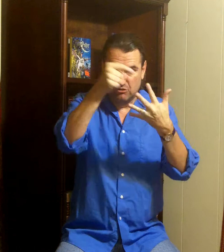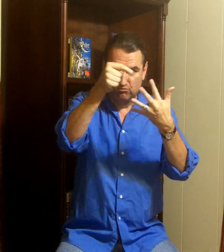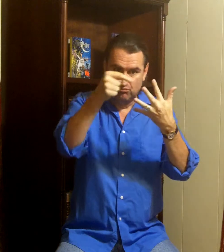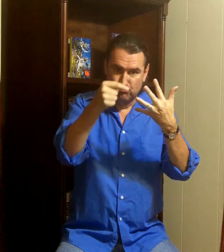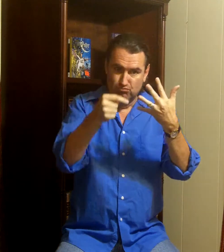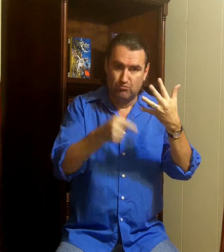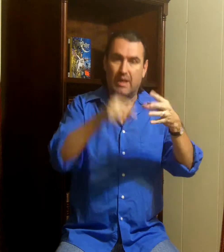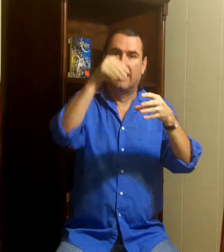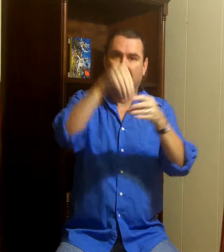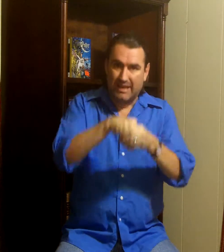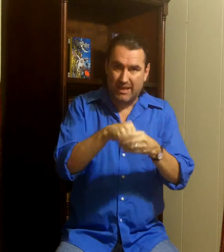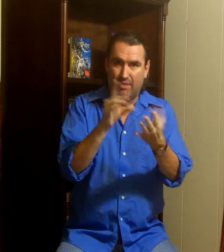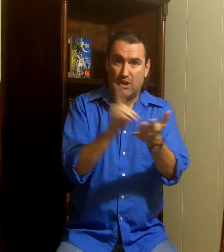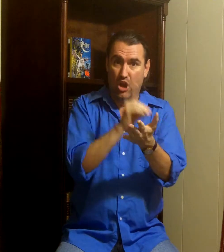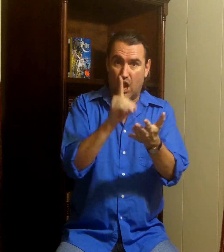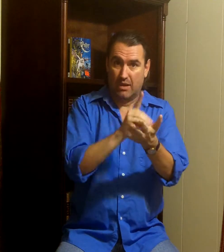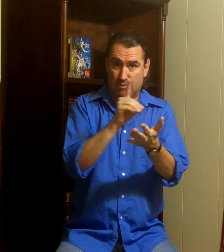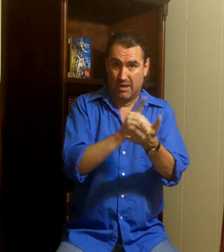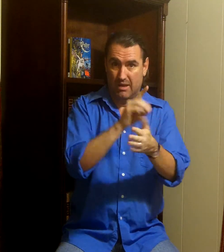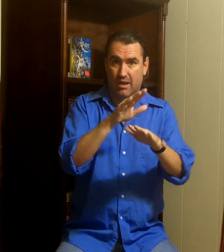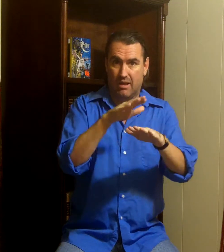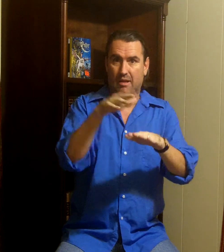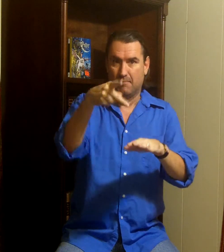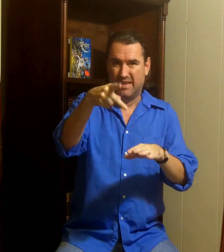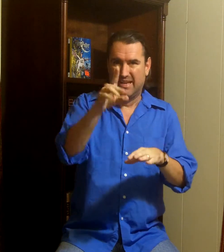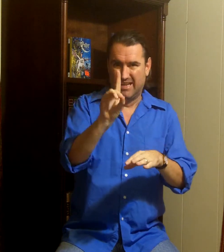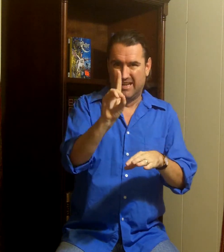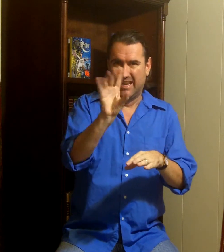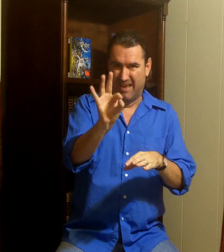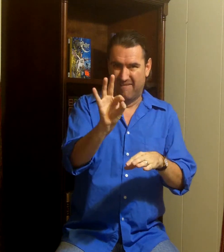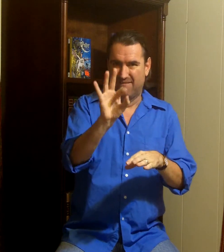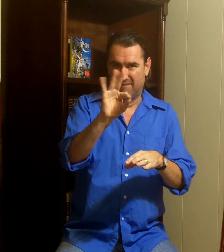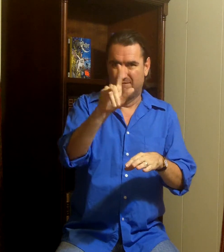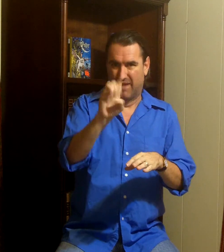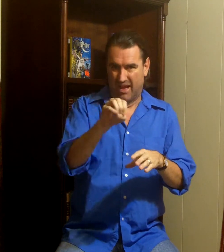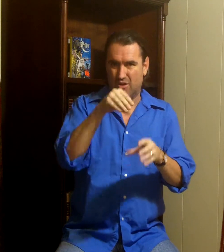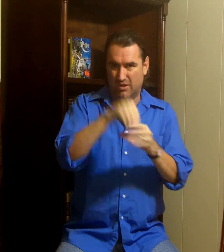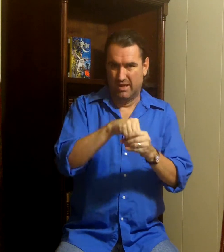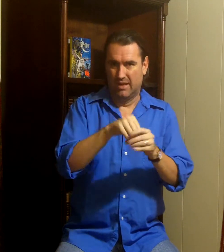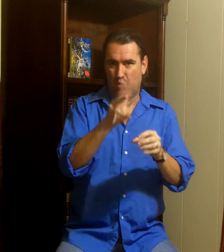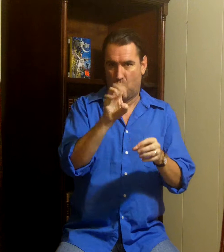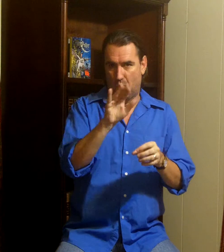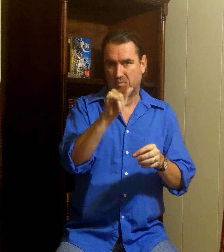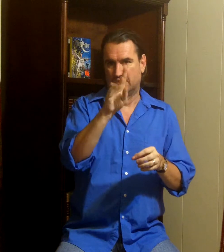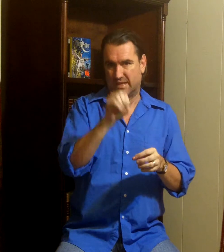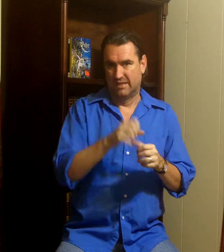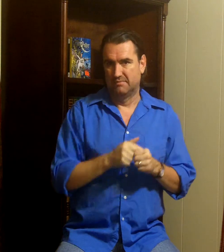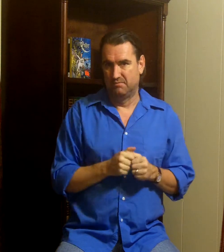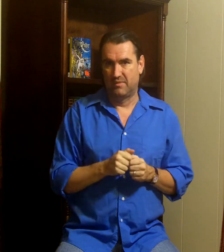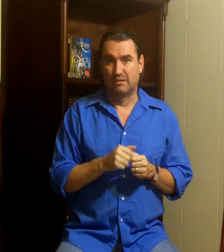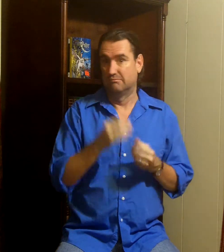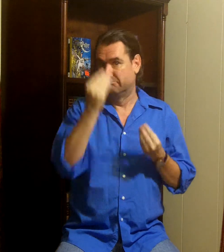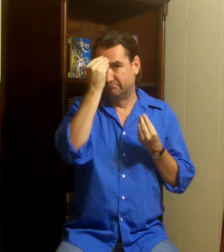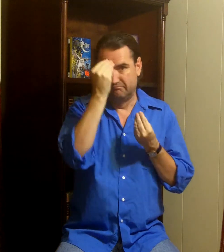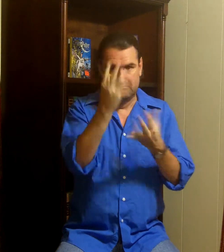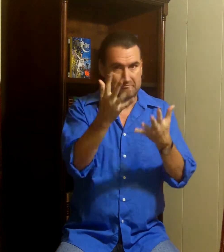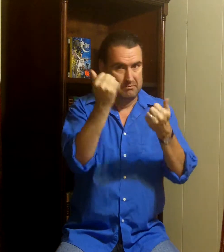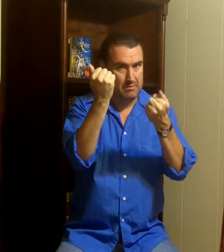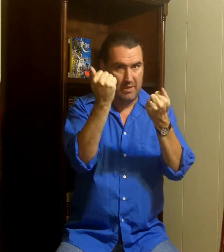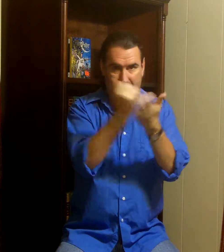They're going to tell you all the areas that you need to know to be able to successfully complete the knowledge